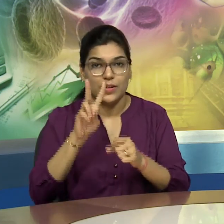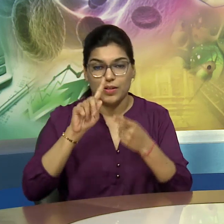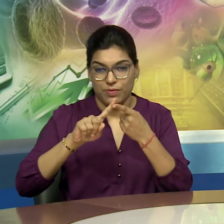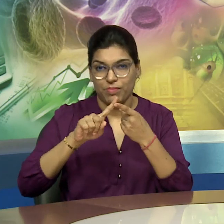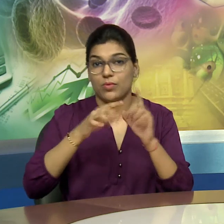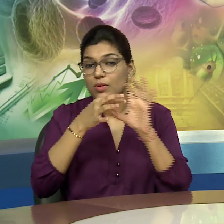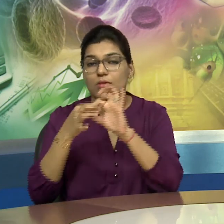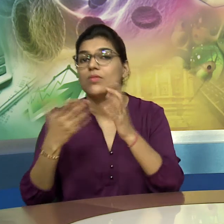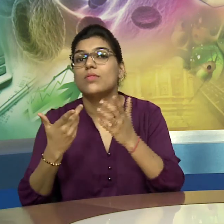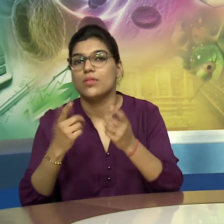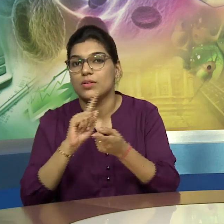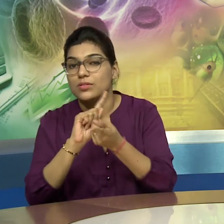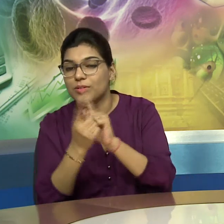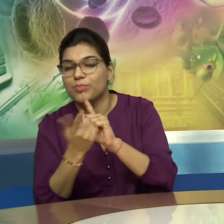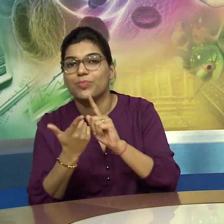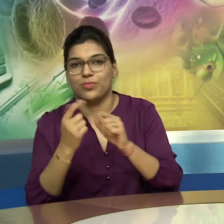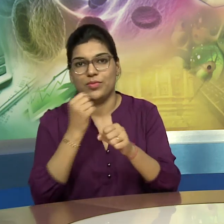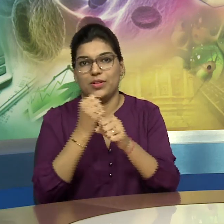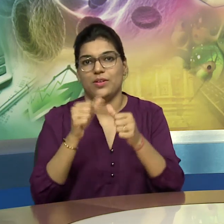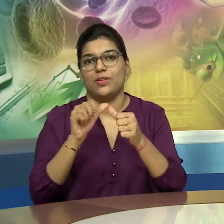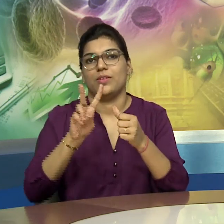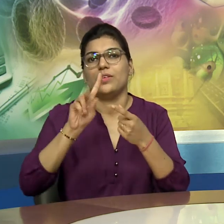go, with that we will use went.